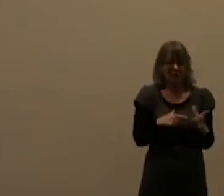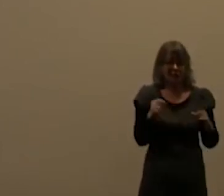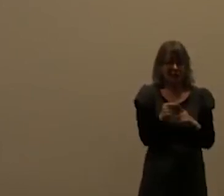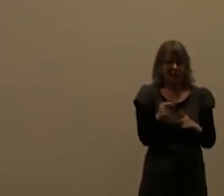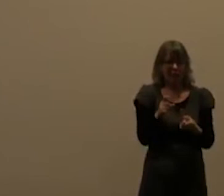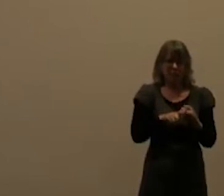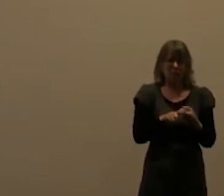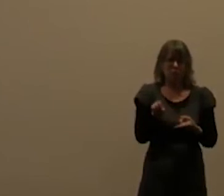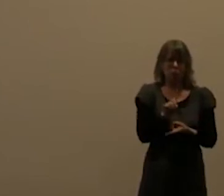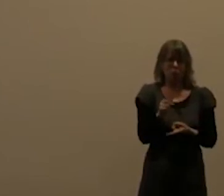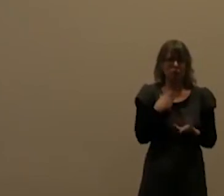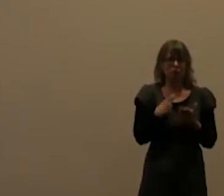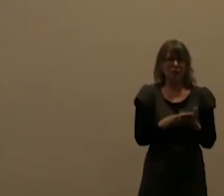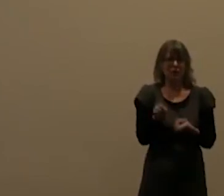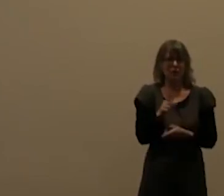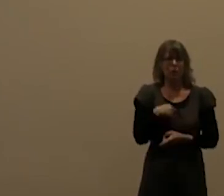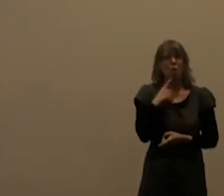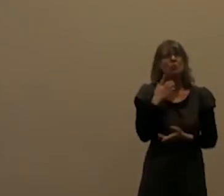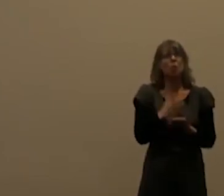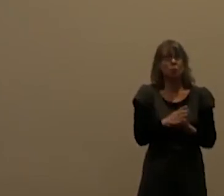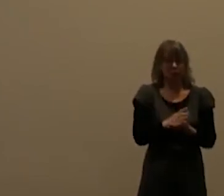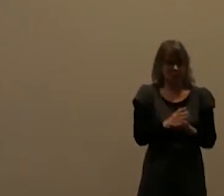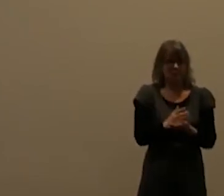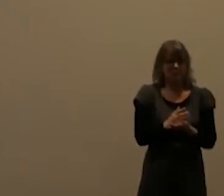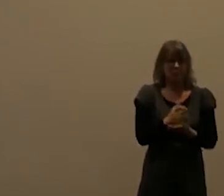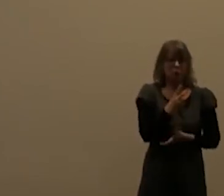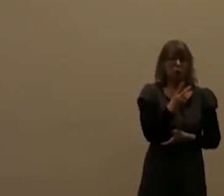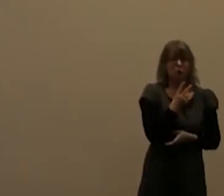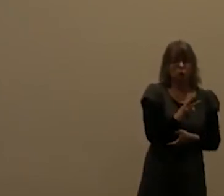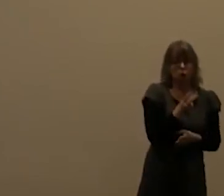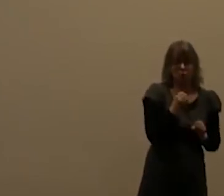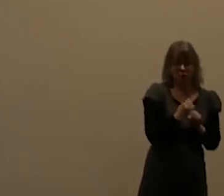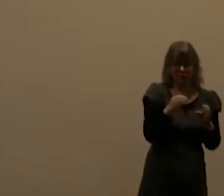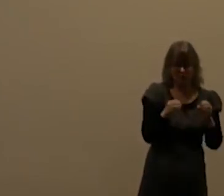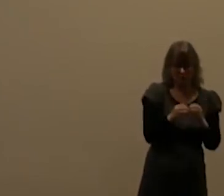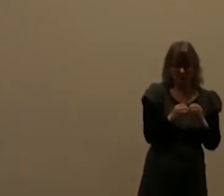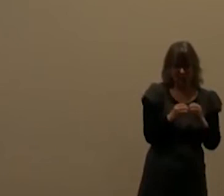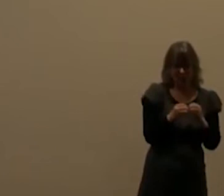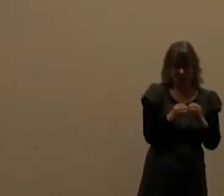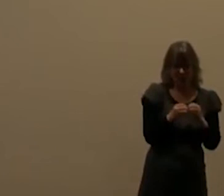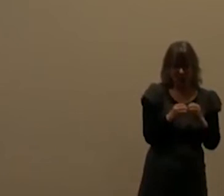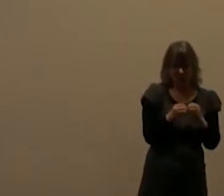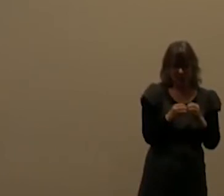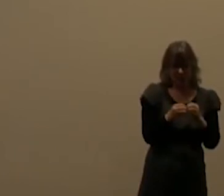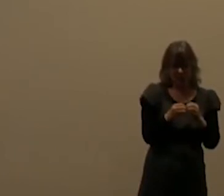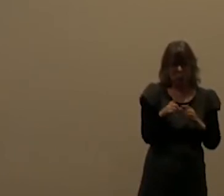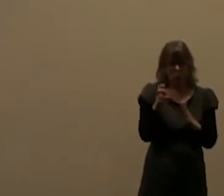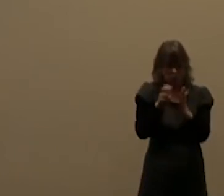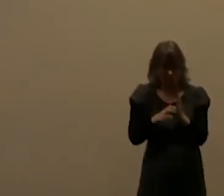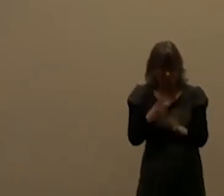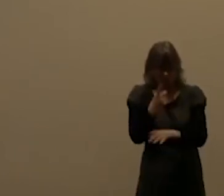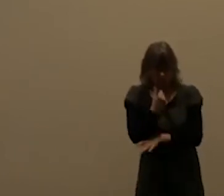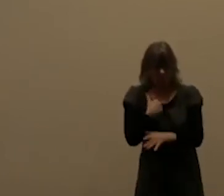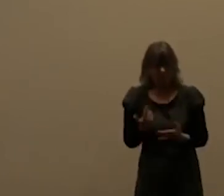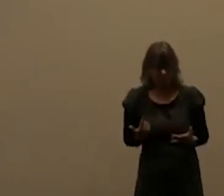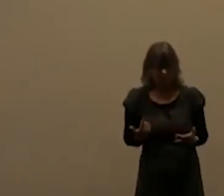to your point, like if you know you're going to be under that 2 gigabyte, that 1 million the records capacity, then